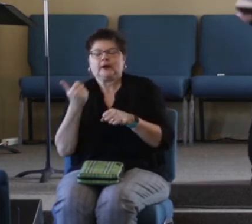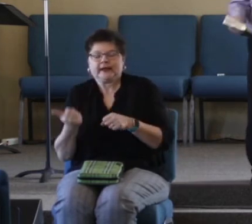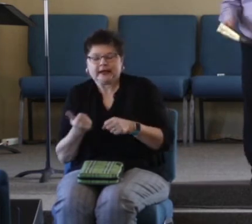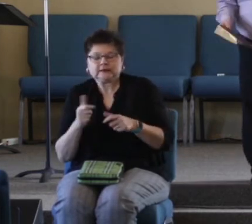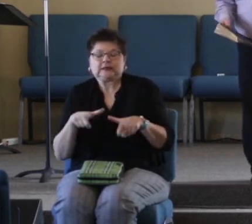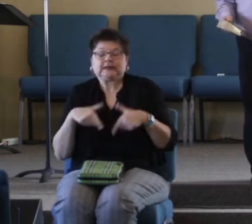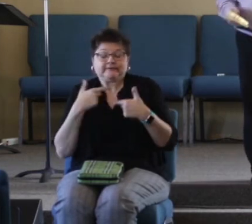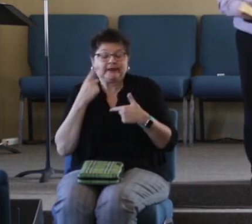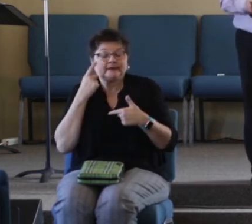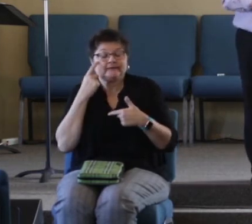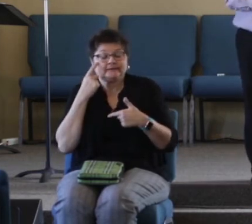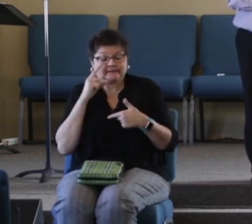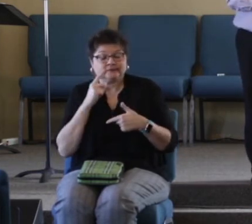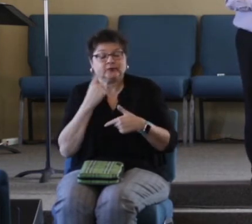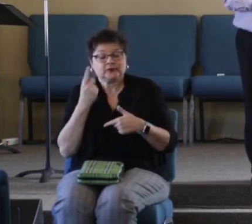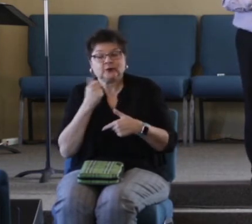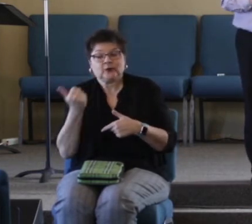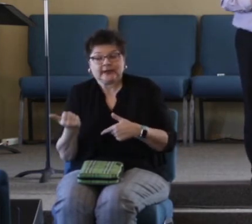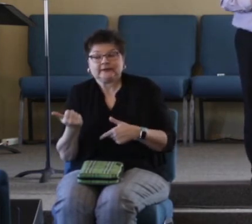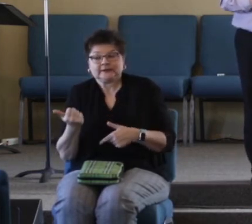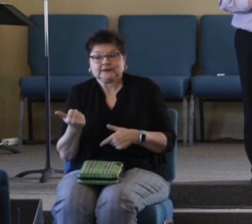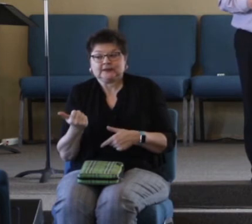living for someone else.